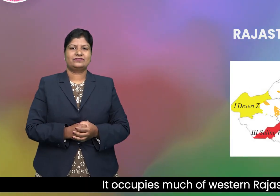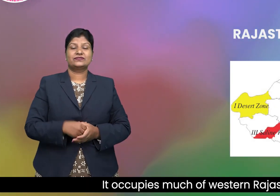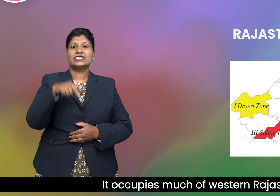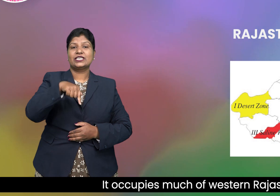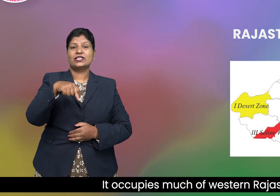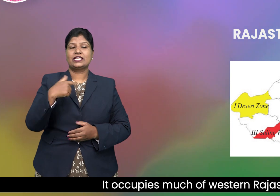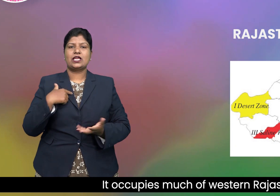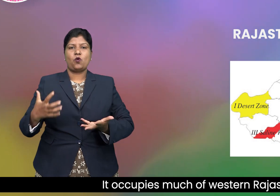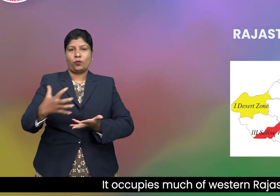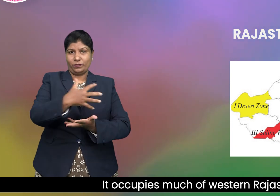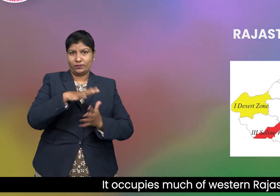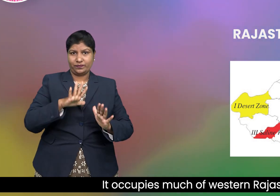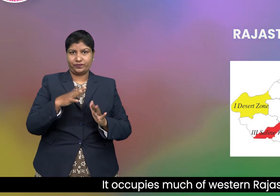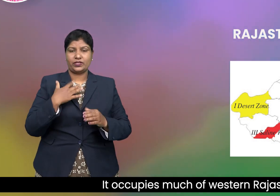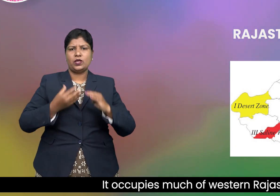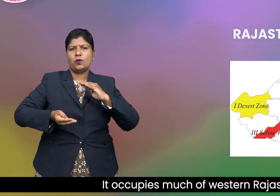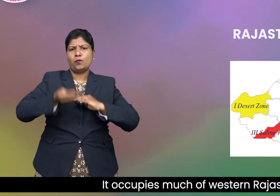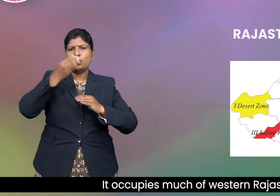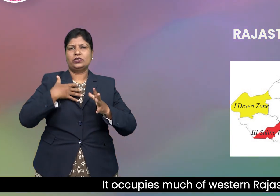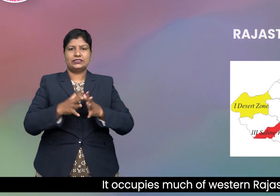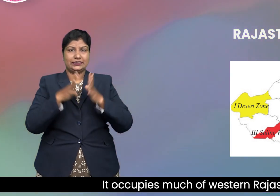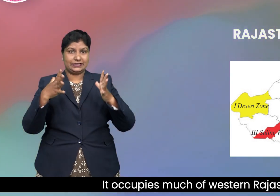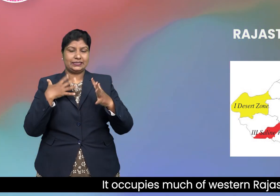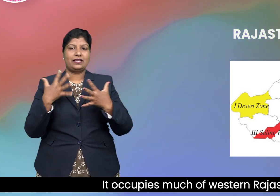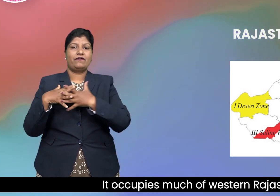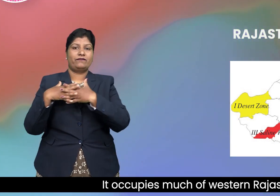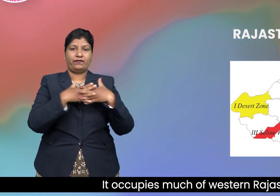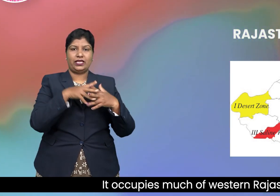it occupies much of western Rajasthan